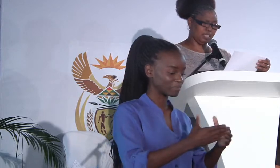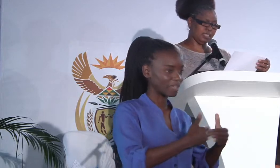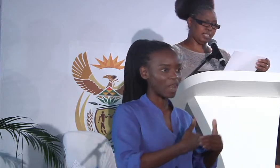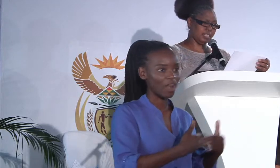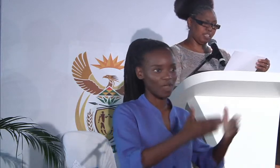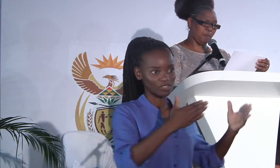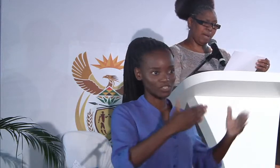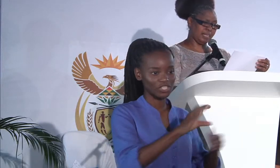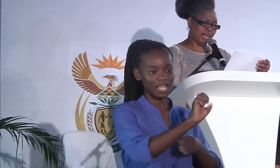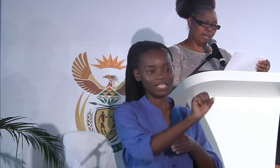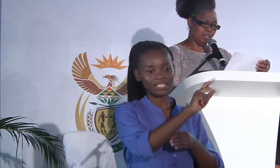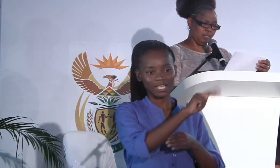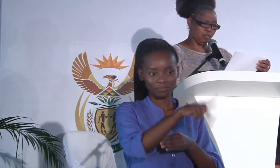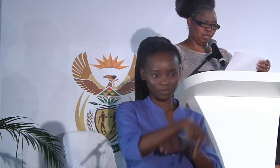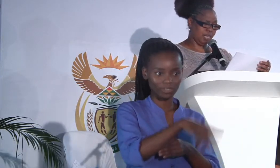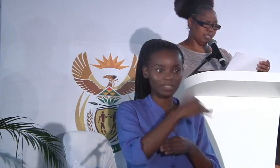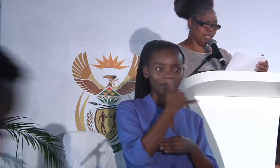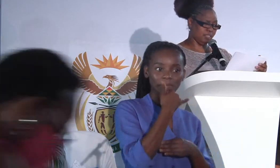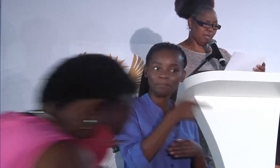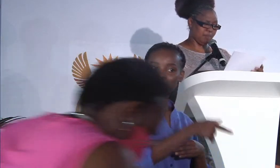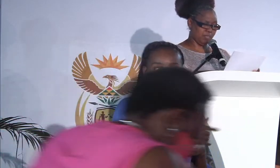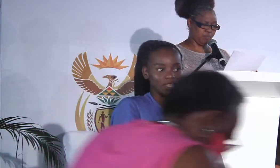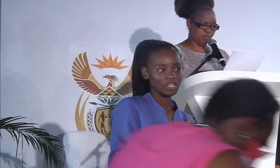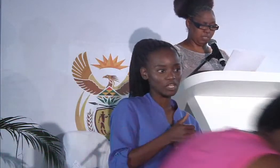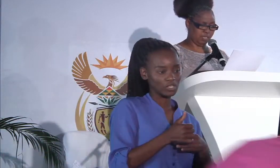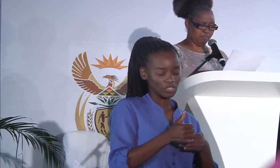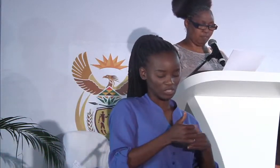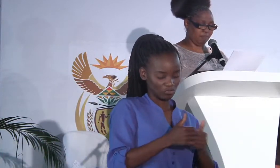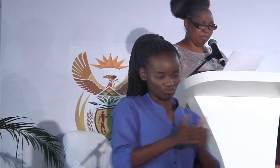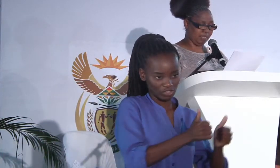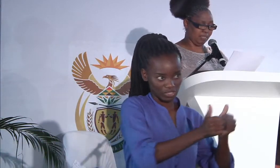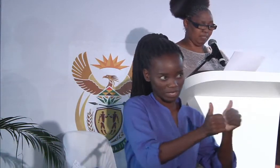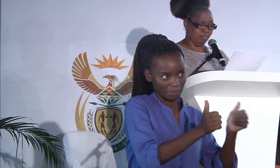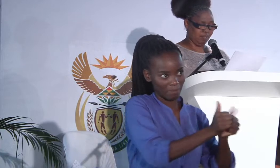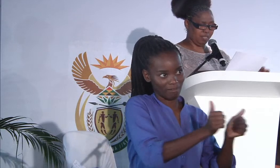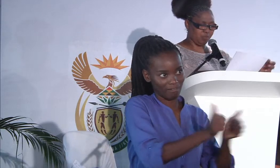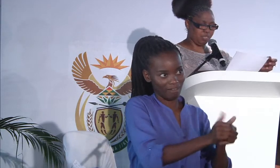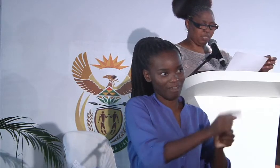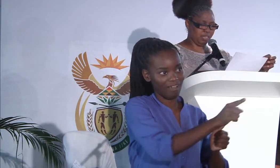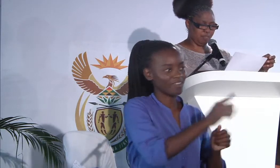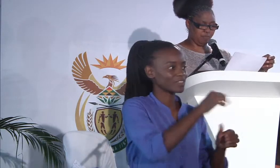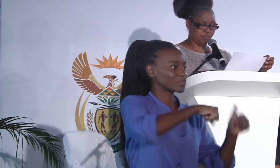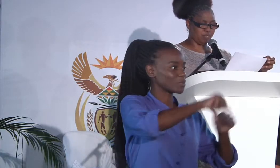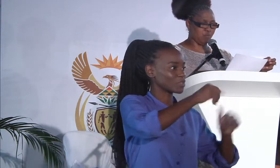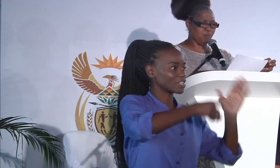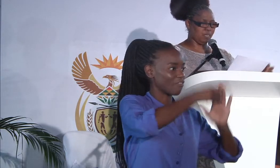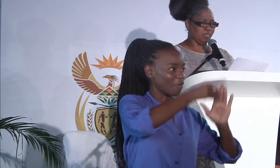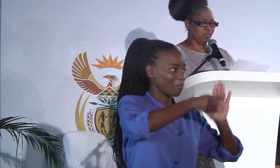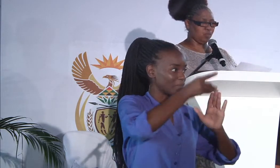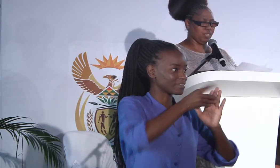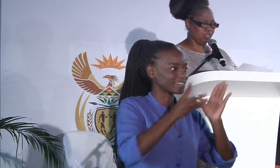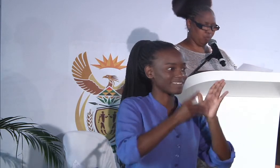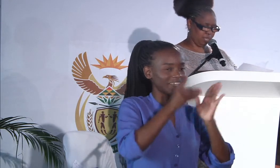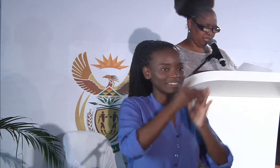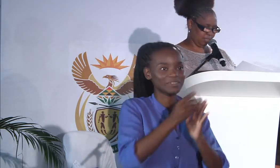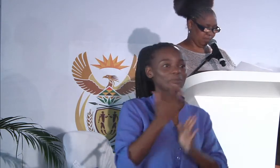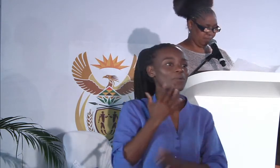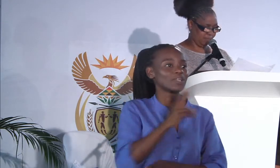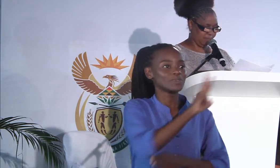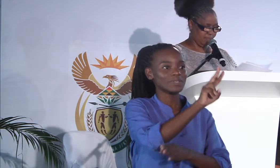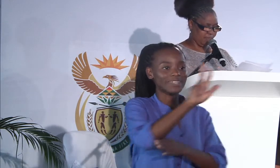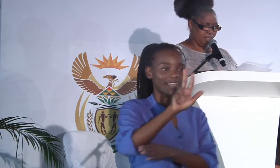a strategic partner to the National Department of Social Development on the 28th of October, 2020.